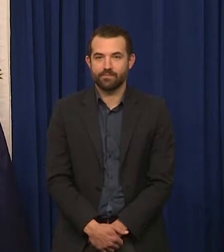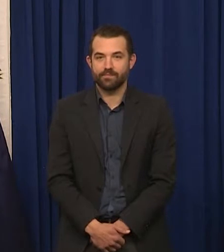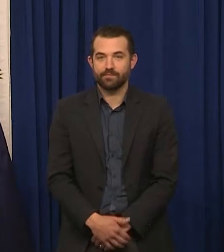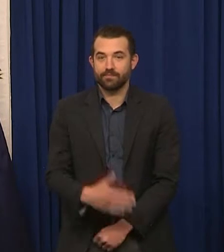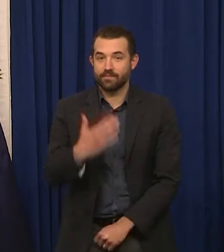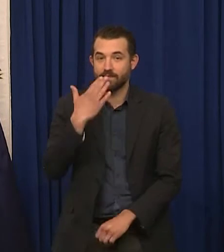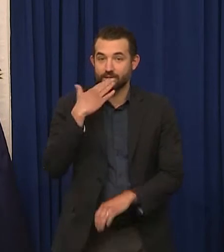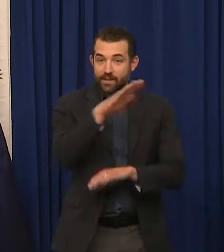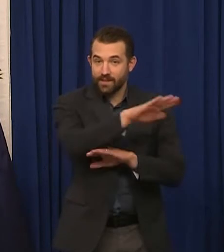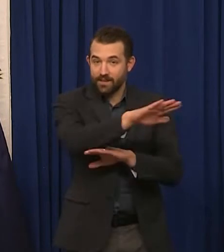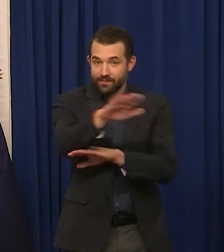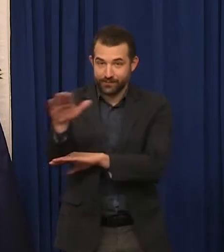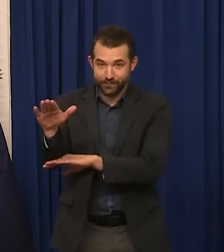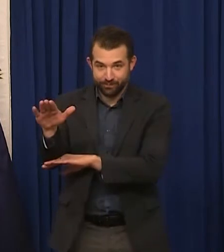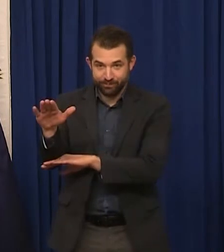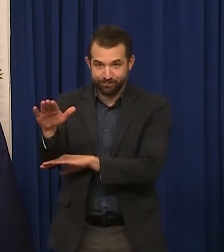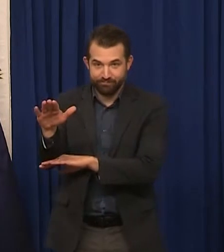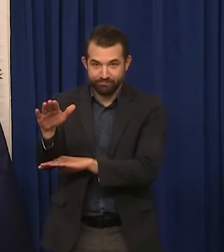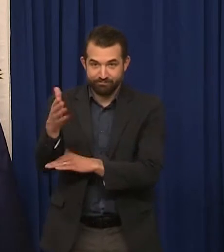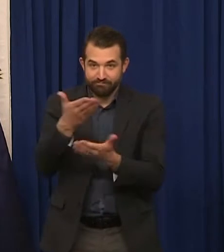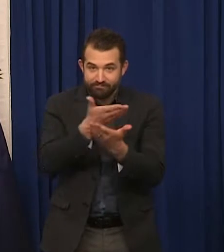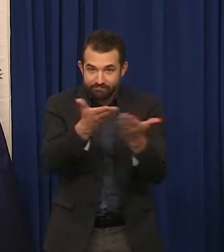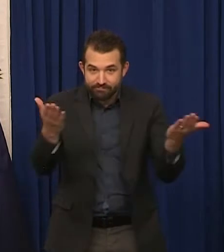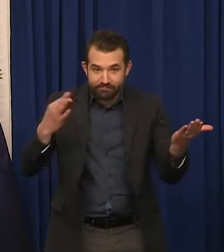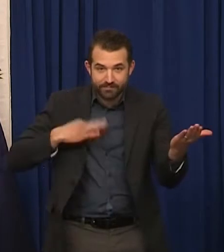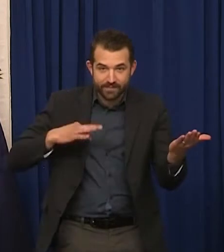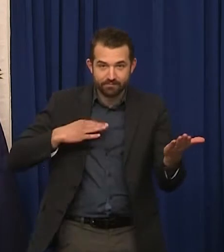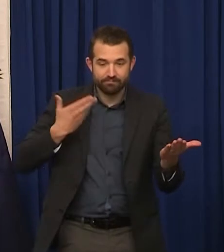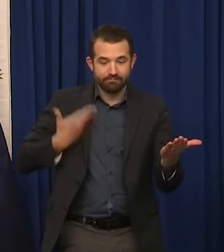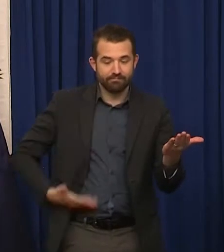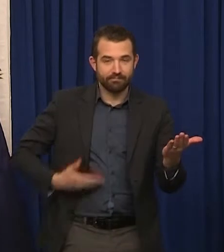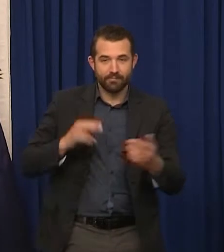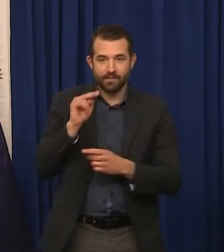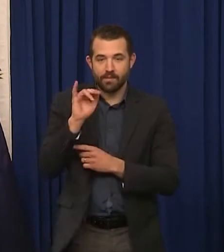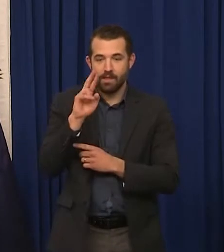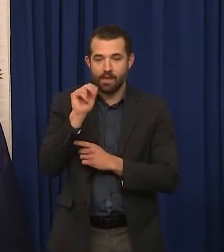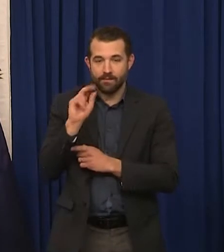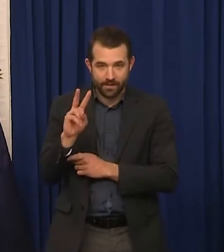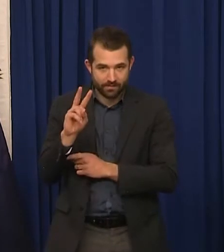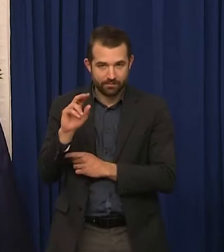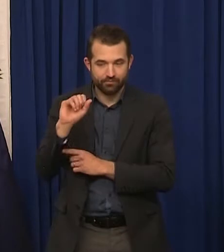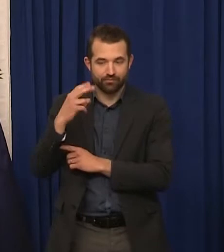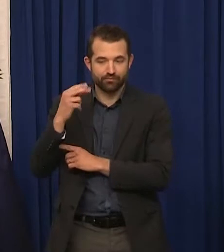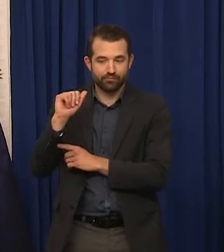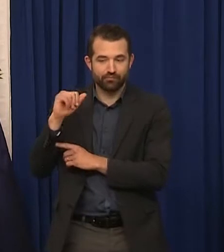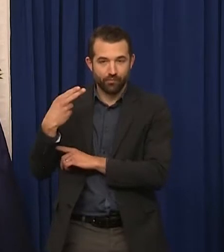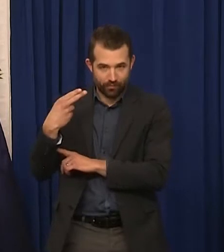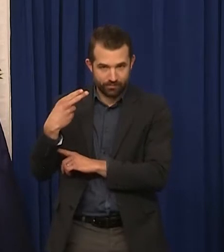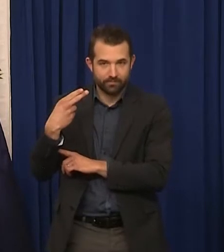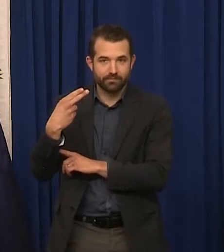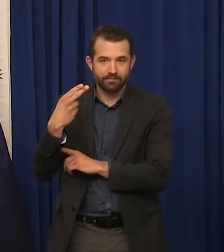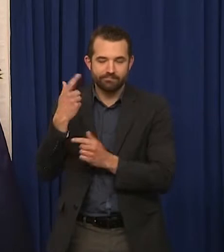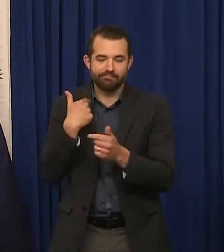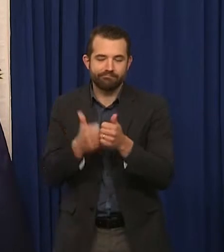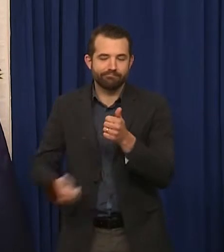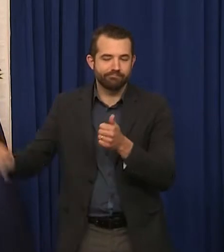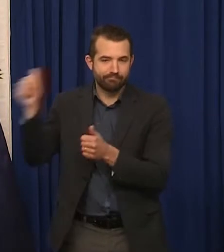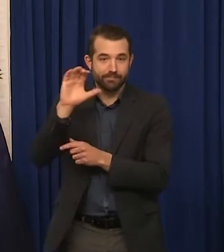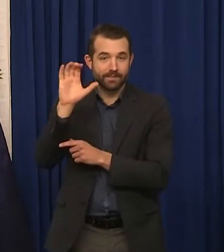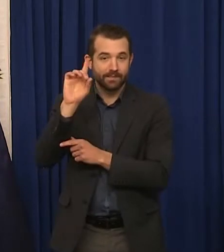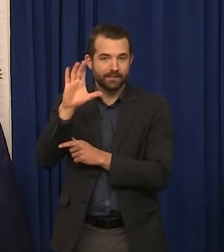Good afternoon, ladies and gentlemen. My name is Nirav Shah, and I am the director of the State of Maine Center for Disease Control and